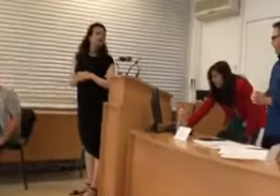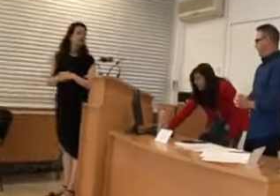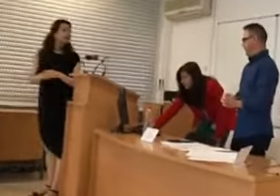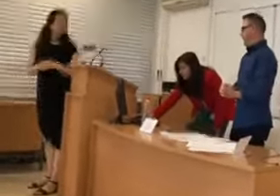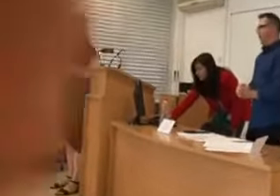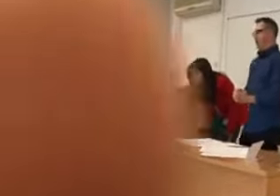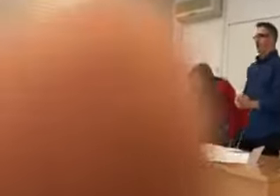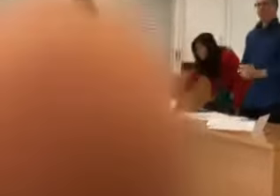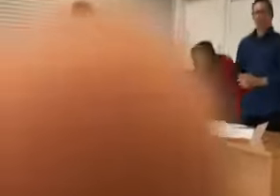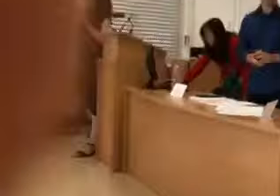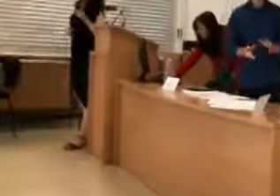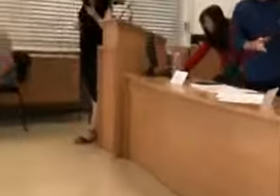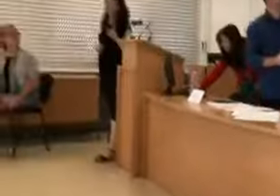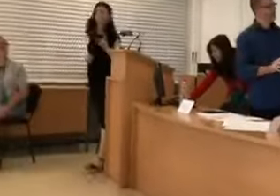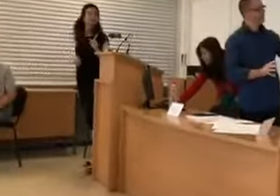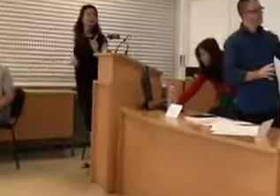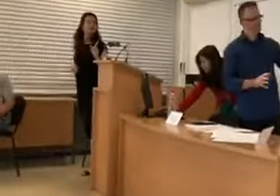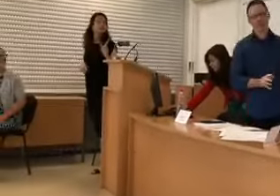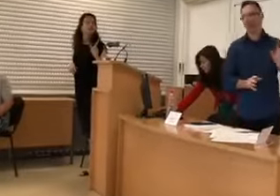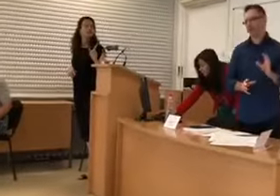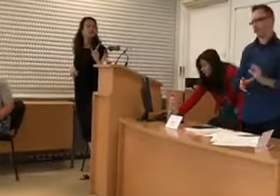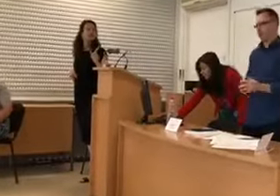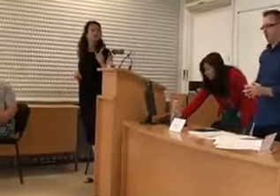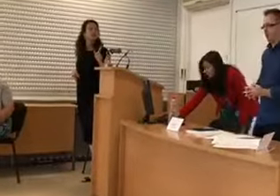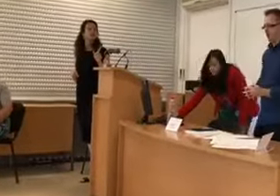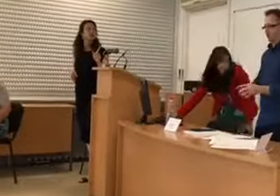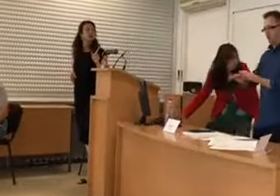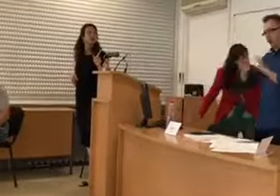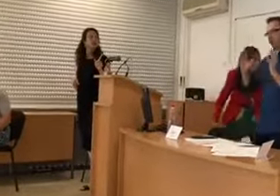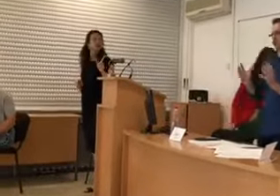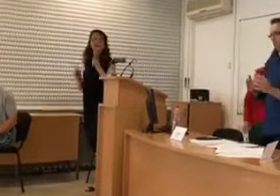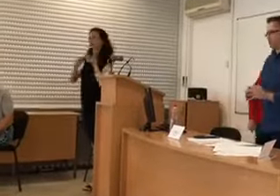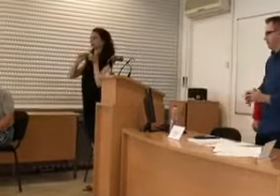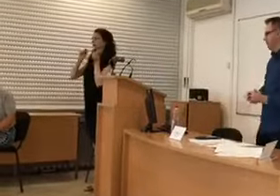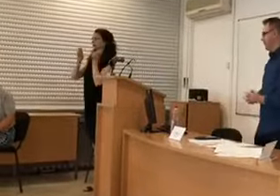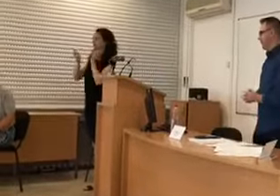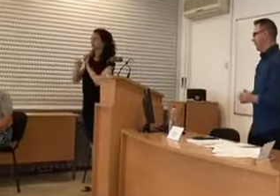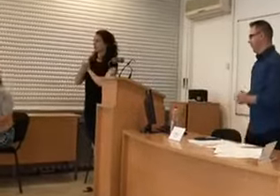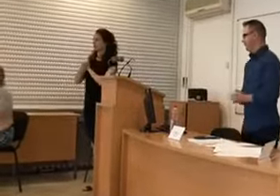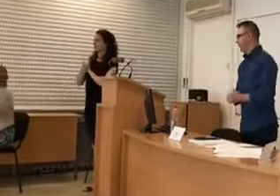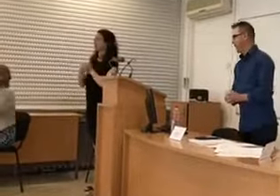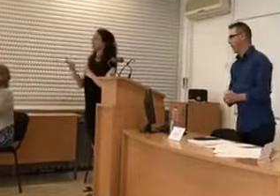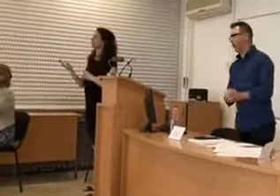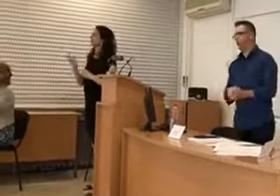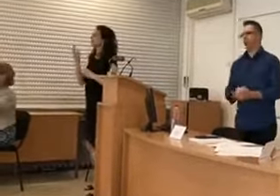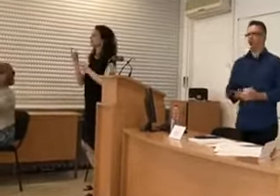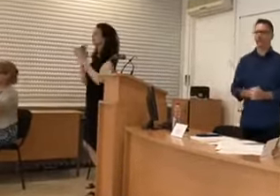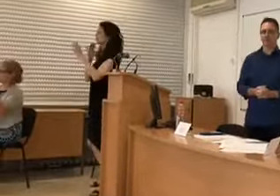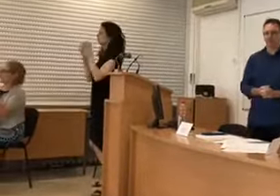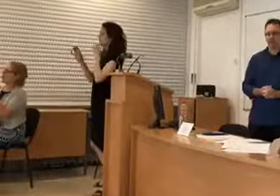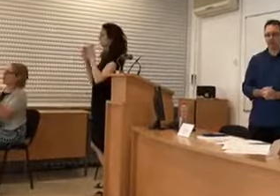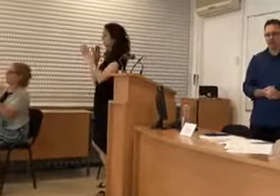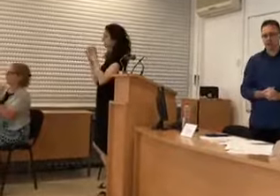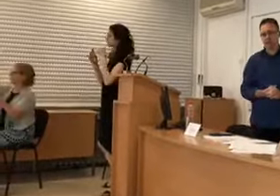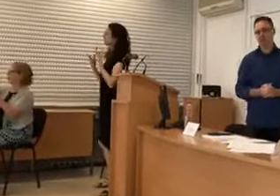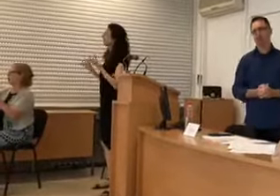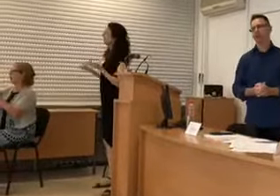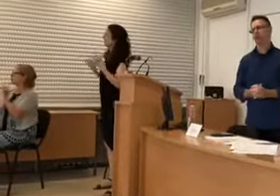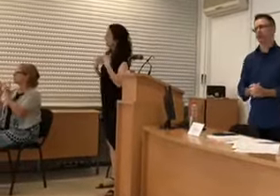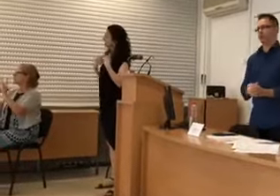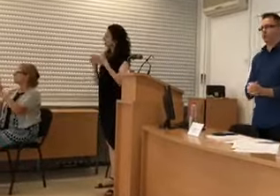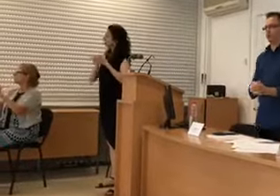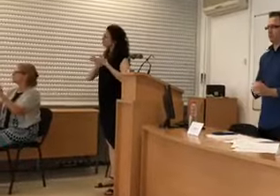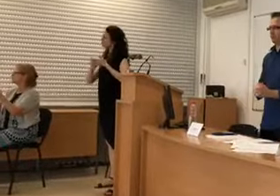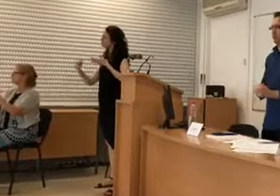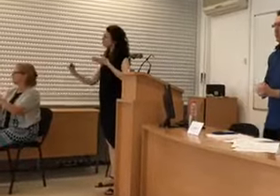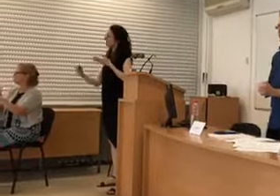That's why I will just put the accent on an overview how internet changed all